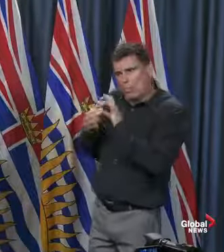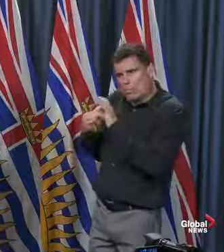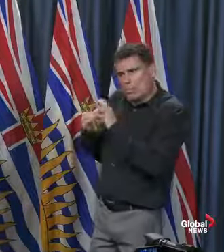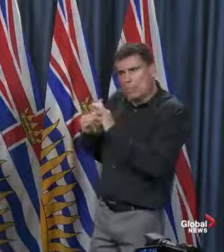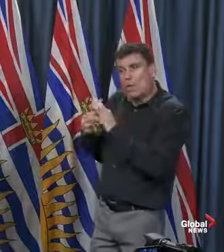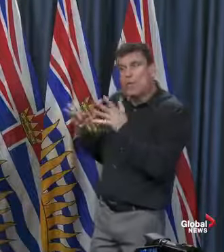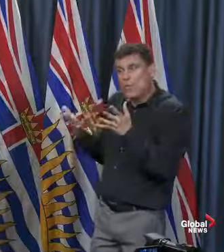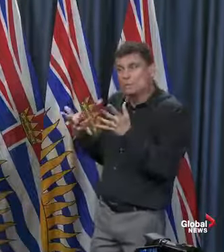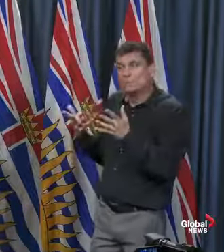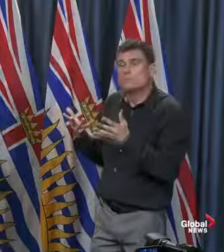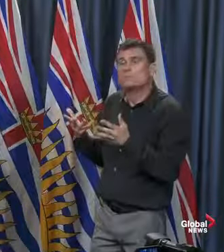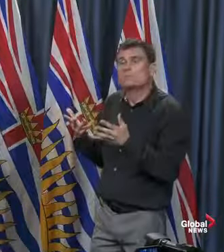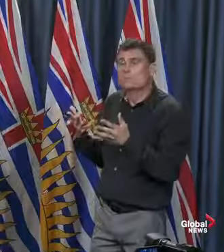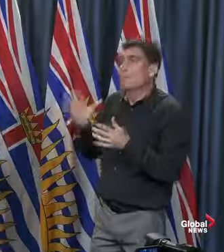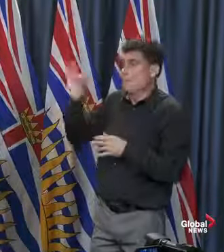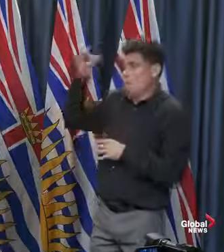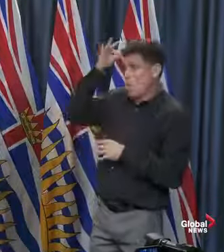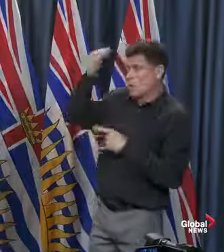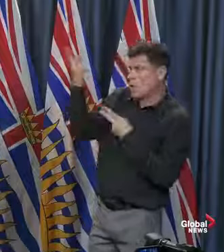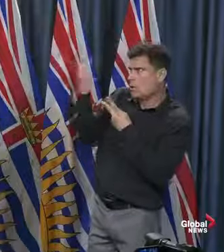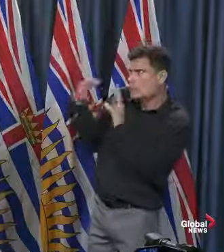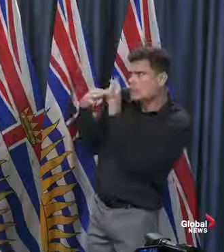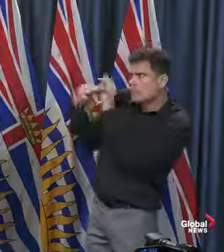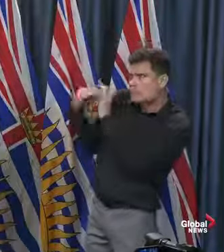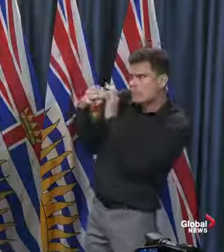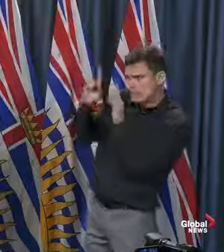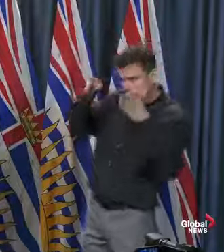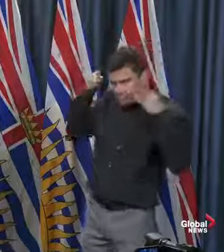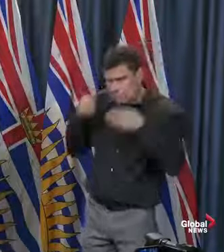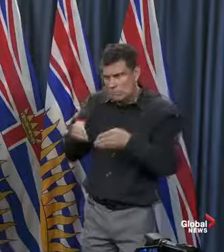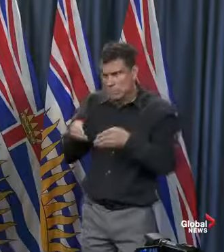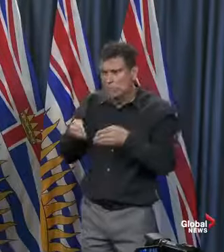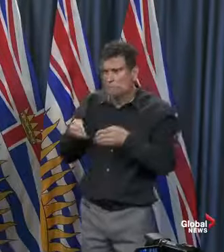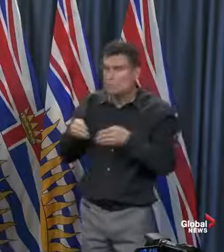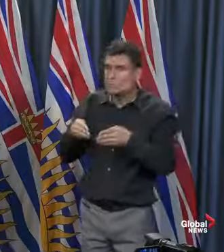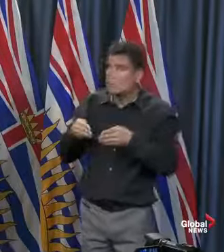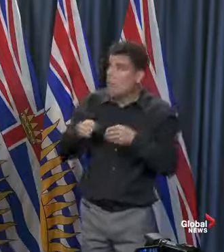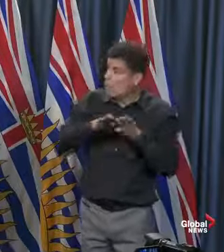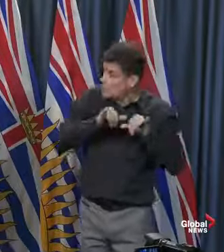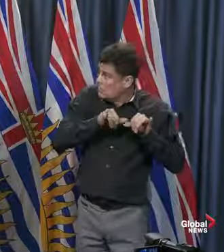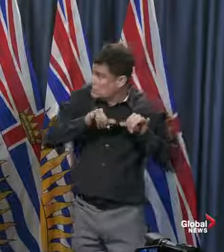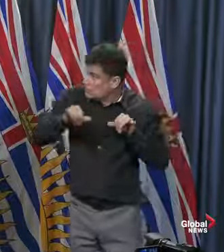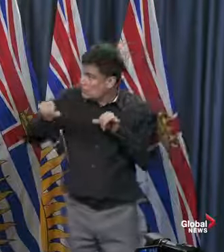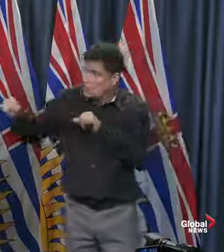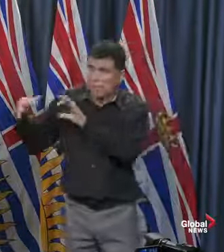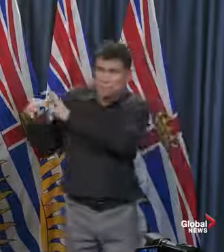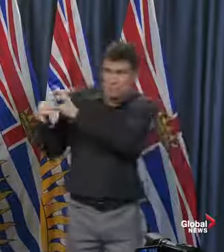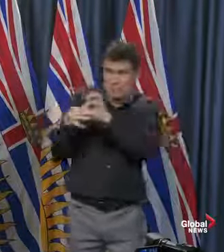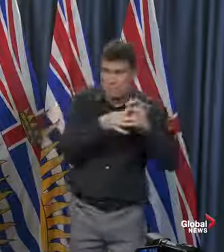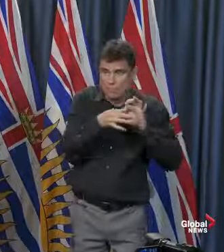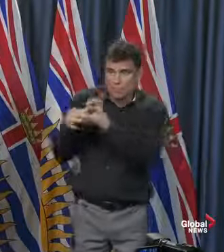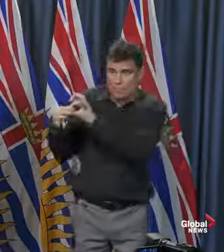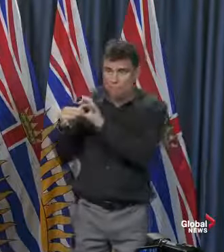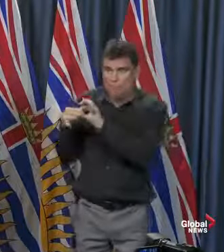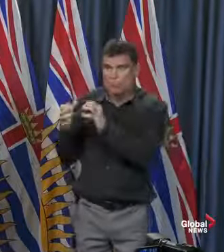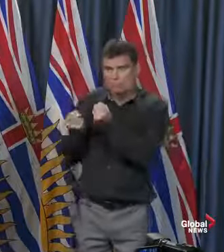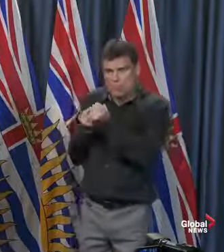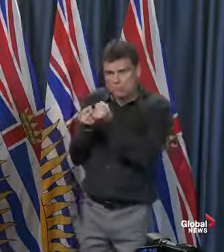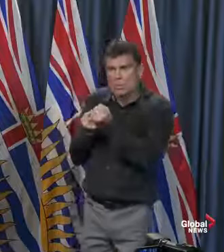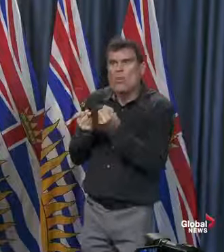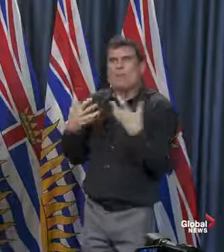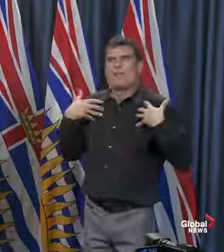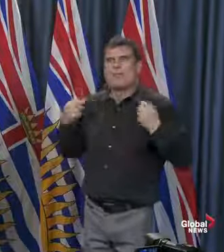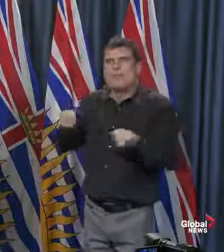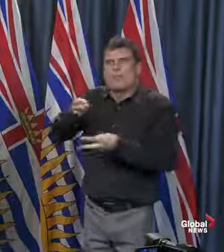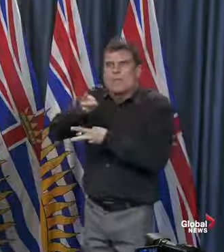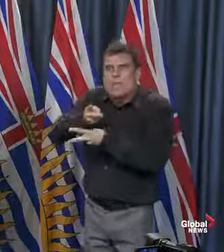equipment with the federal government, with other jurisdictions. We meet regularly. I'll be meeting with other health ministers shortly today. So